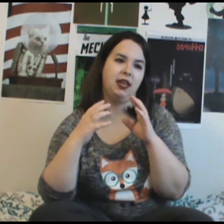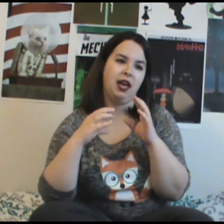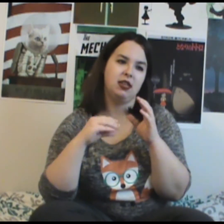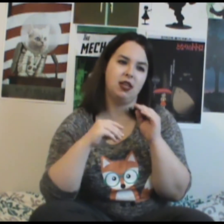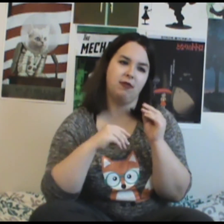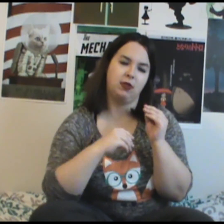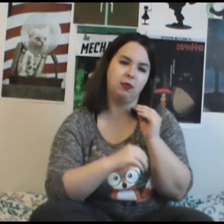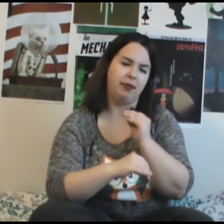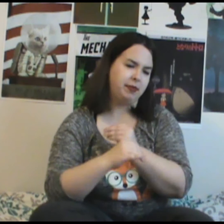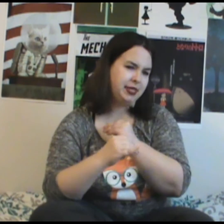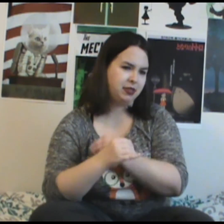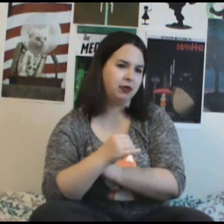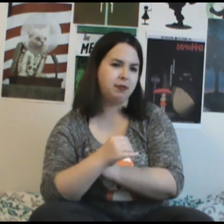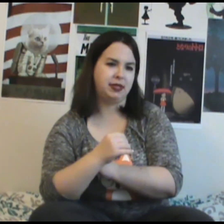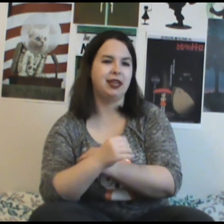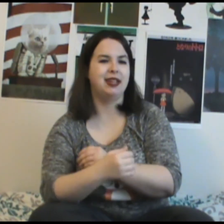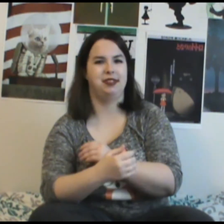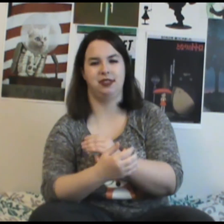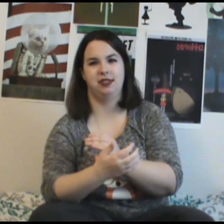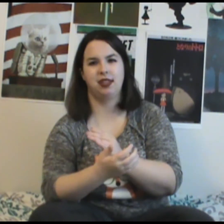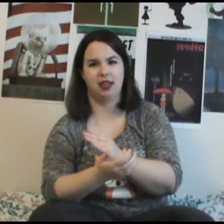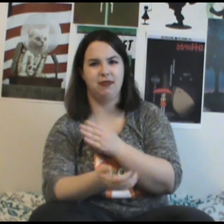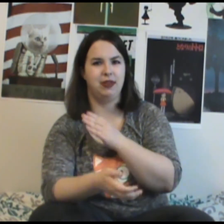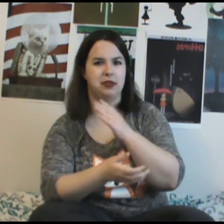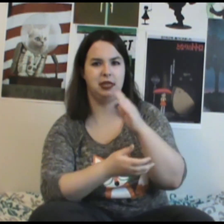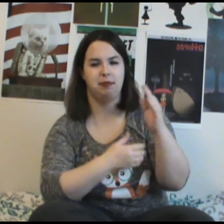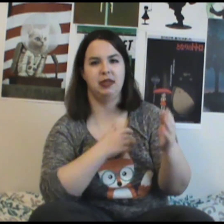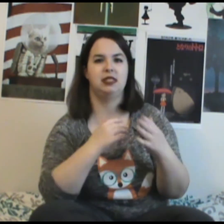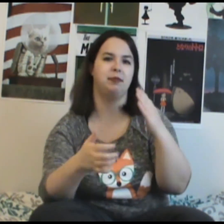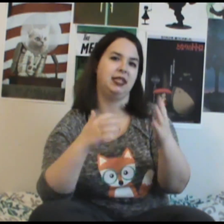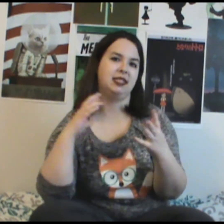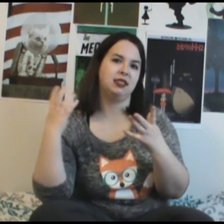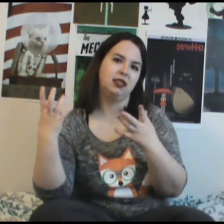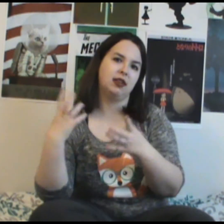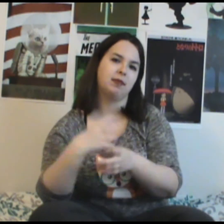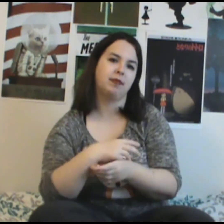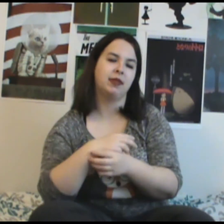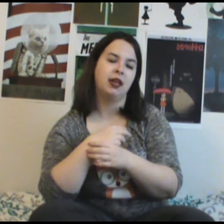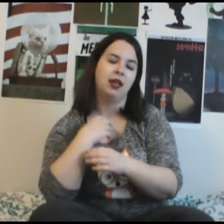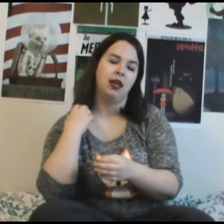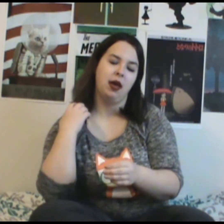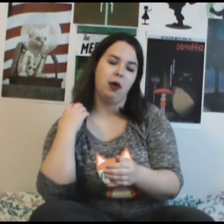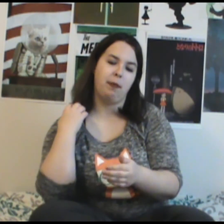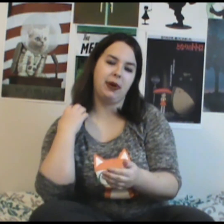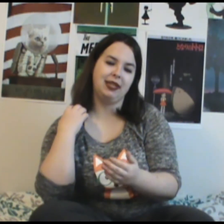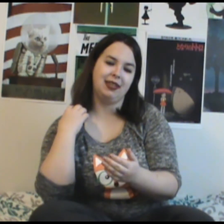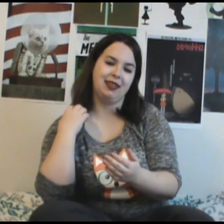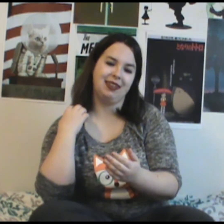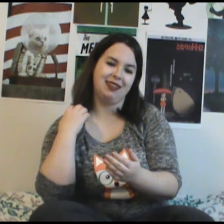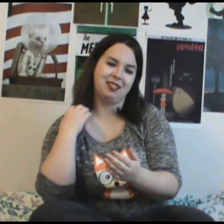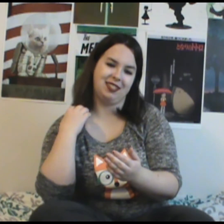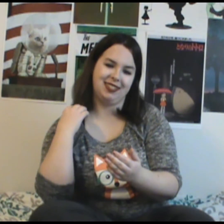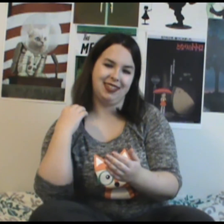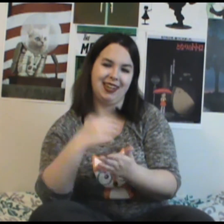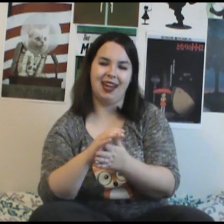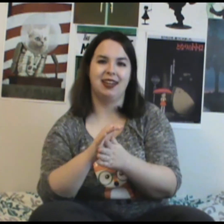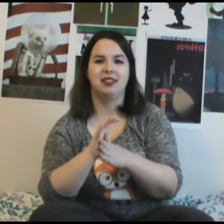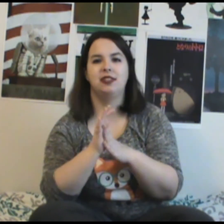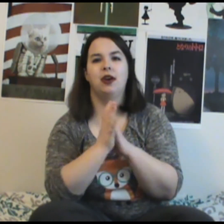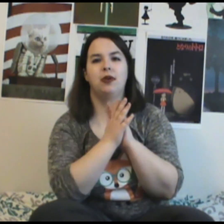had a lot of good moments to it, besides just the confusing bits and pieces in there. But just, yeah. So